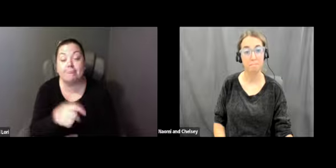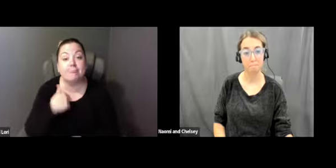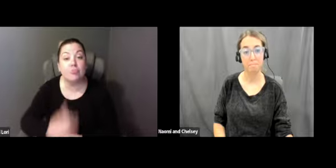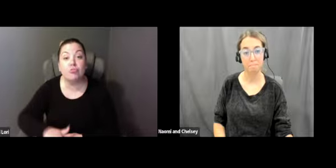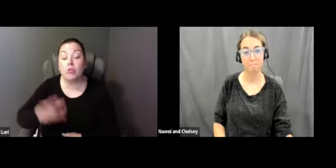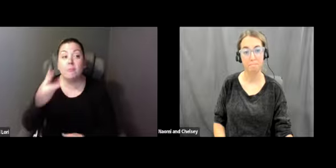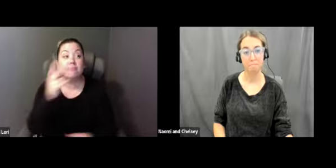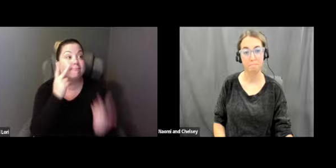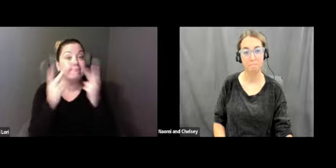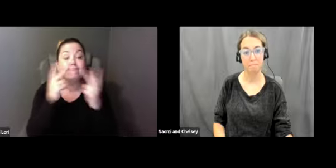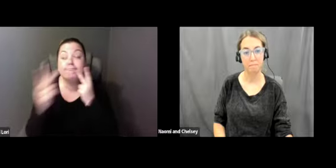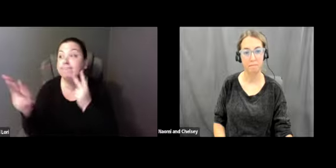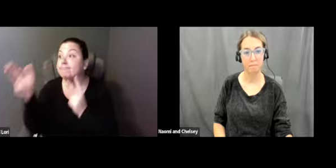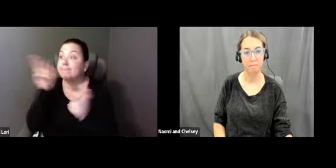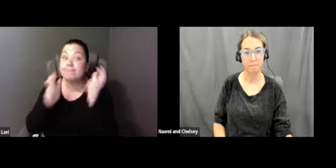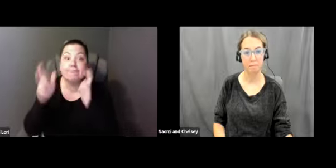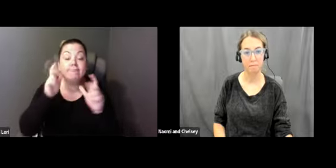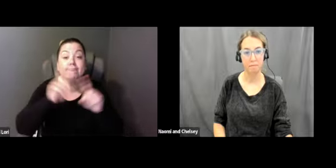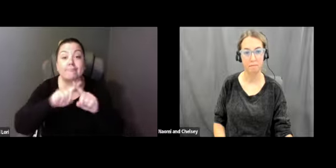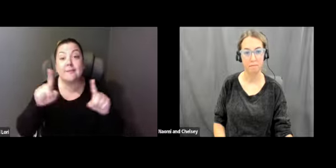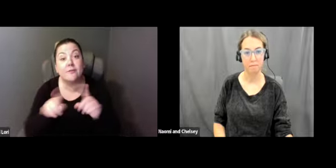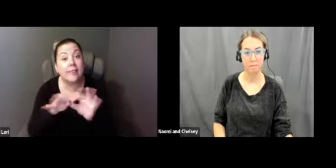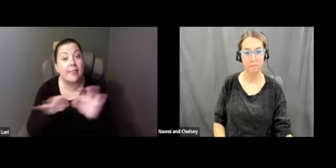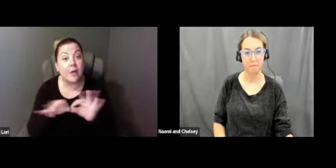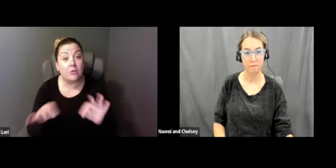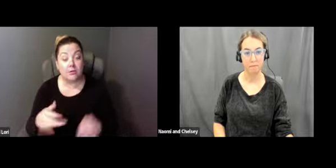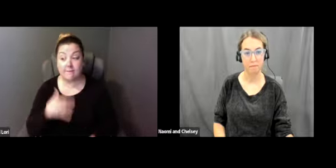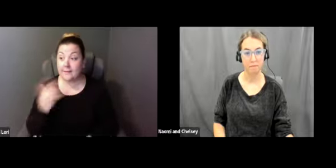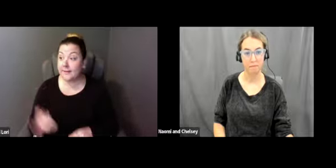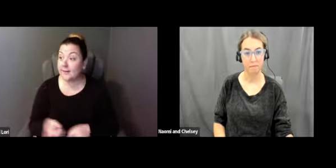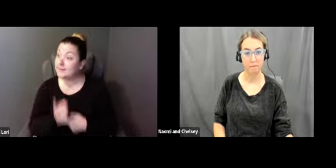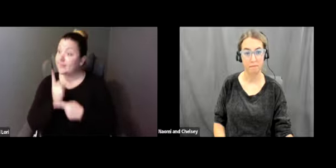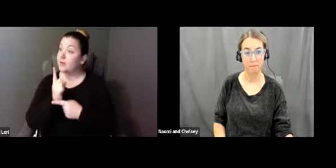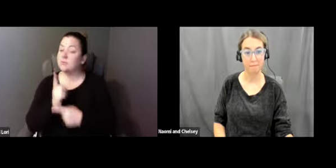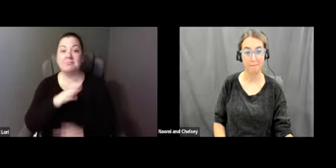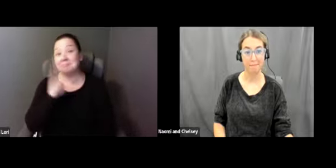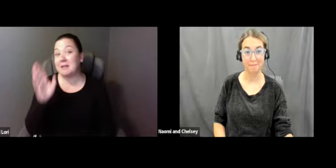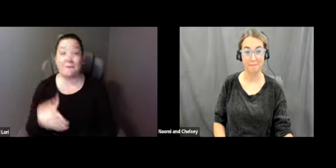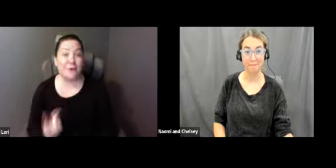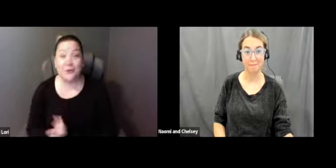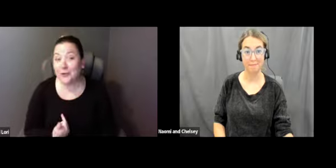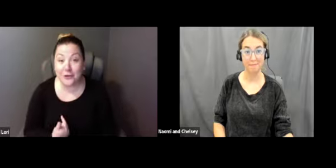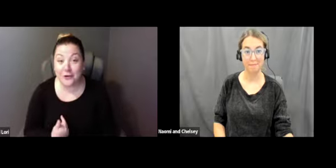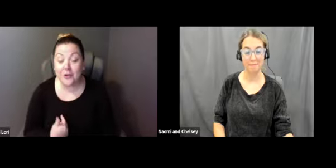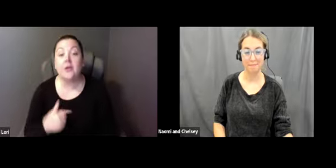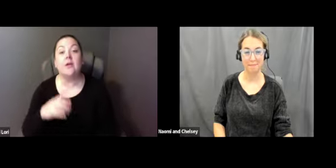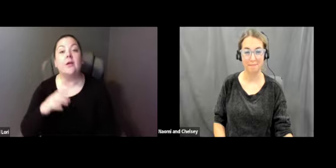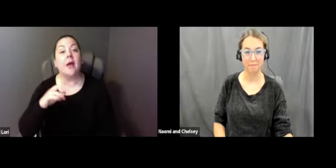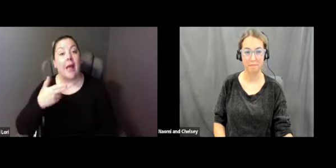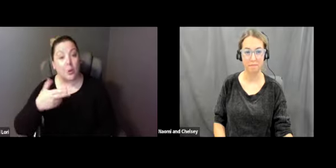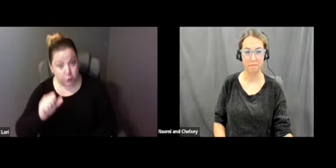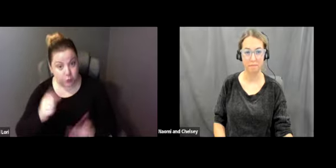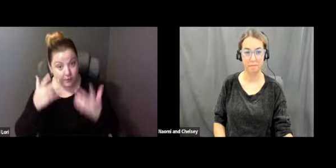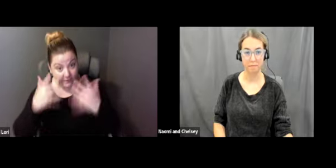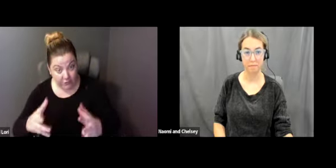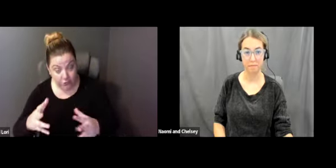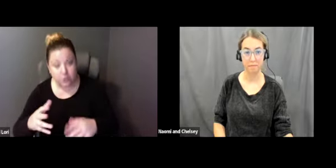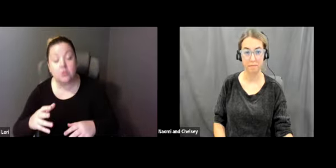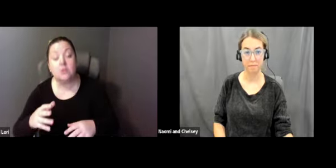felt odd or special or any of that. And then when I moved to New Jersey, it was in high school, it was a